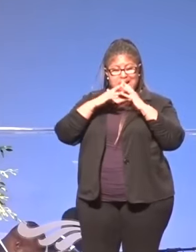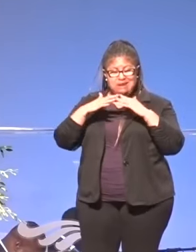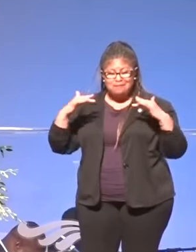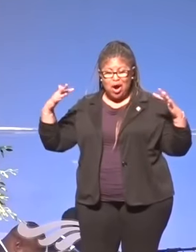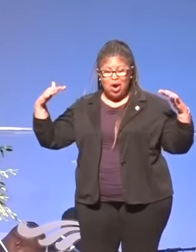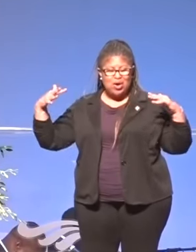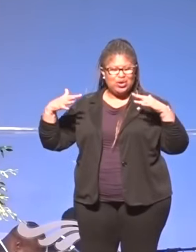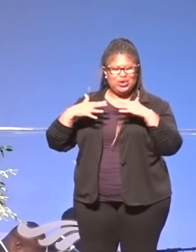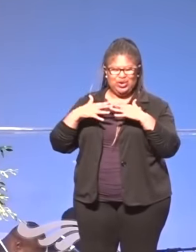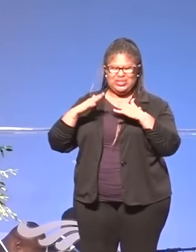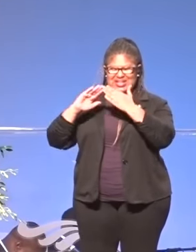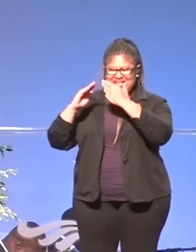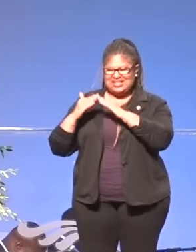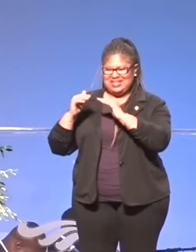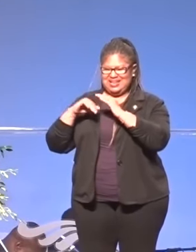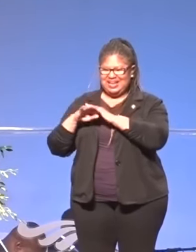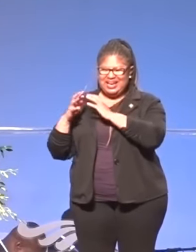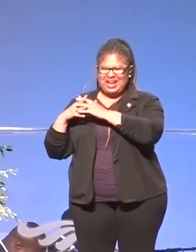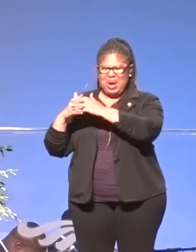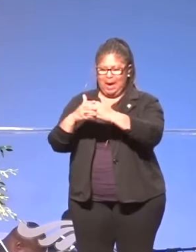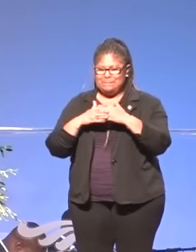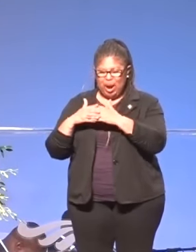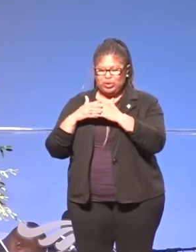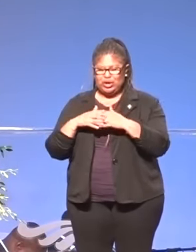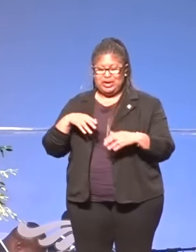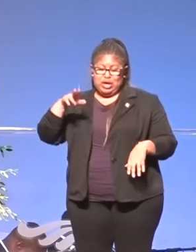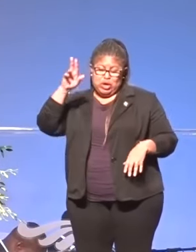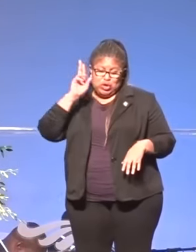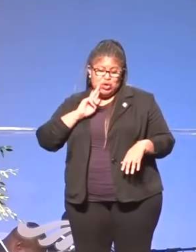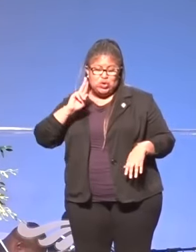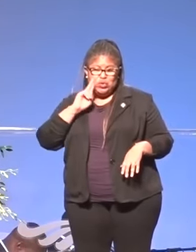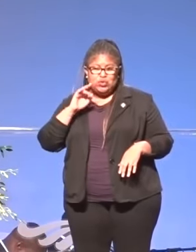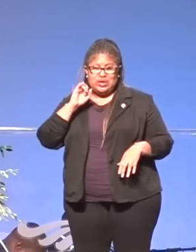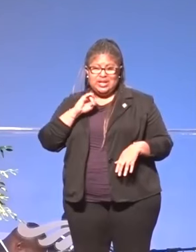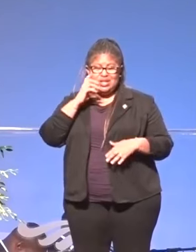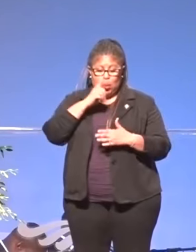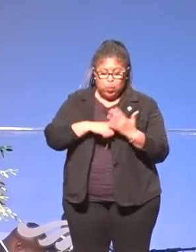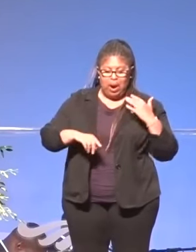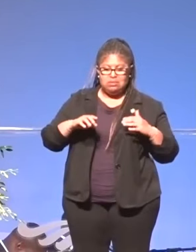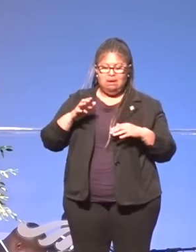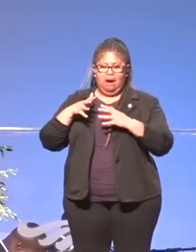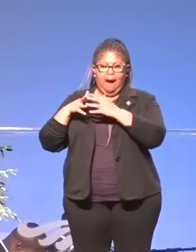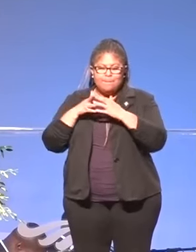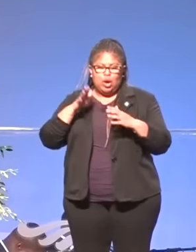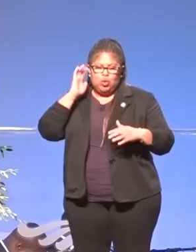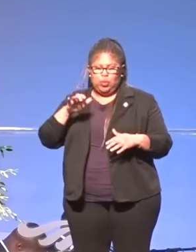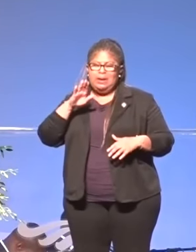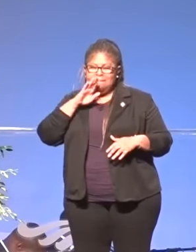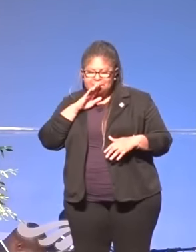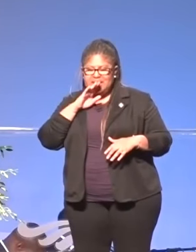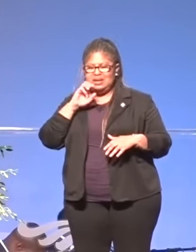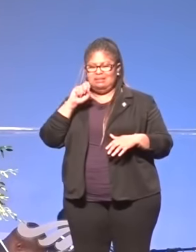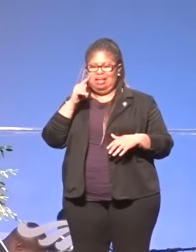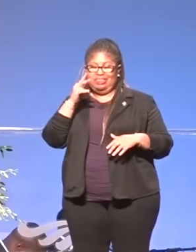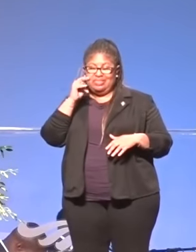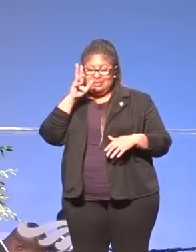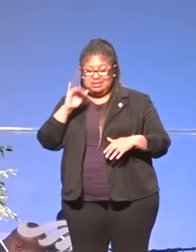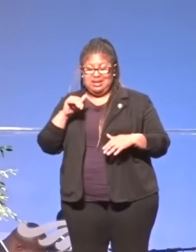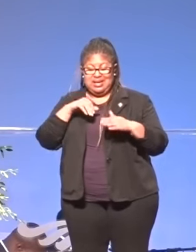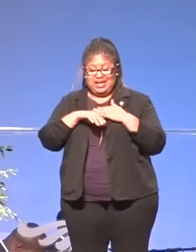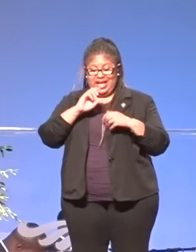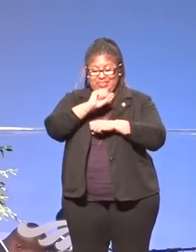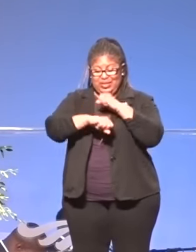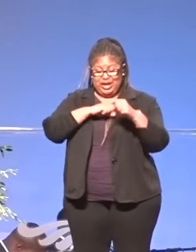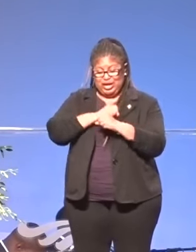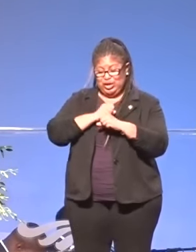Texas is ethnically and demographically today what America will be ethnically and demographically in the year 2050. Which